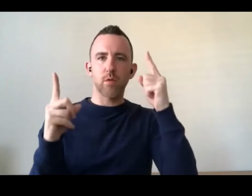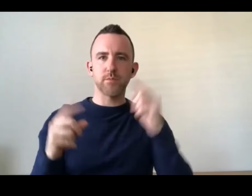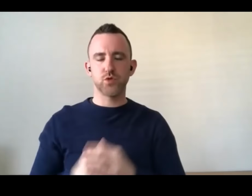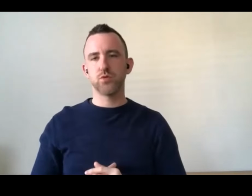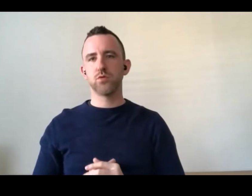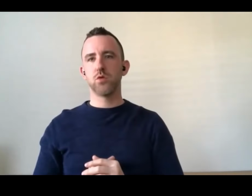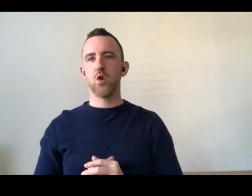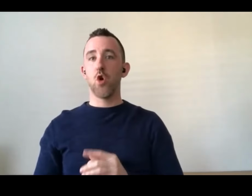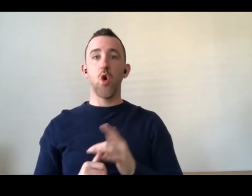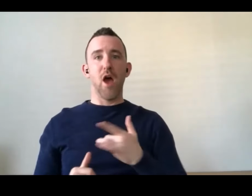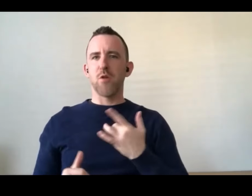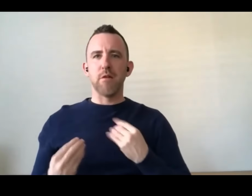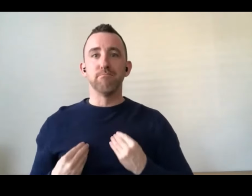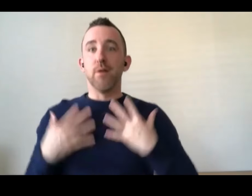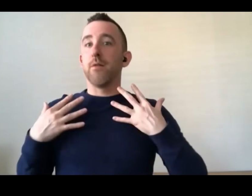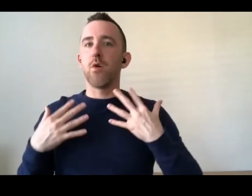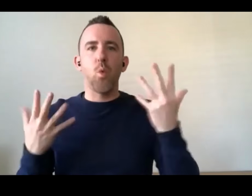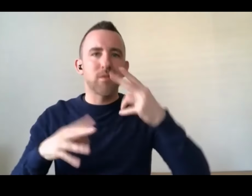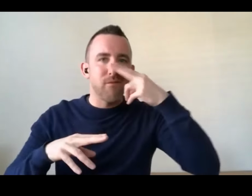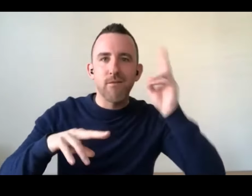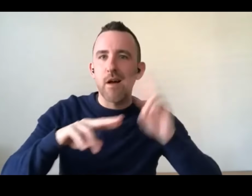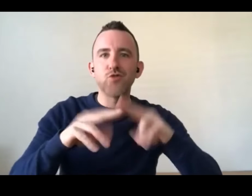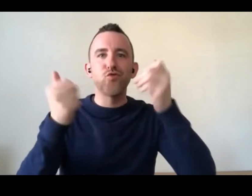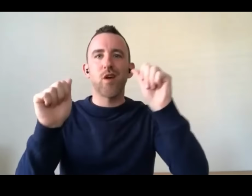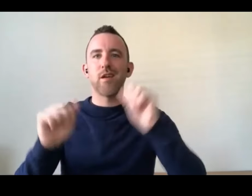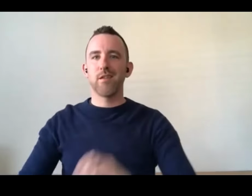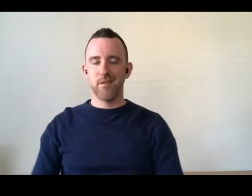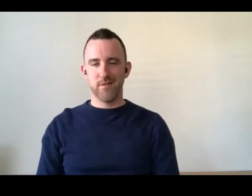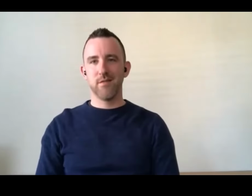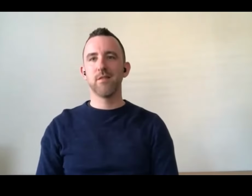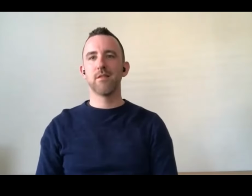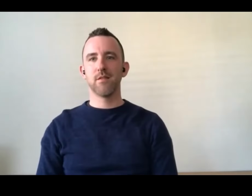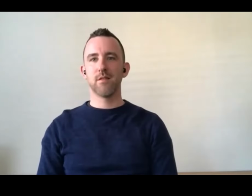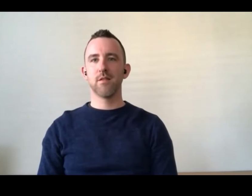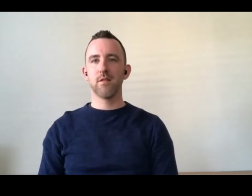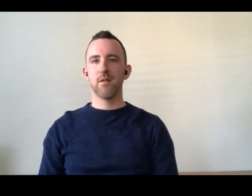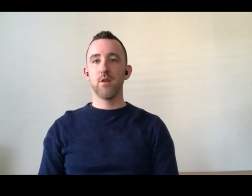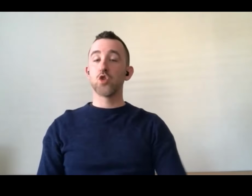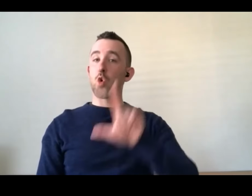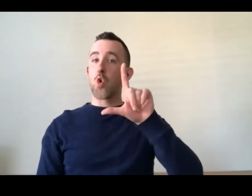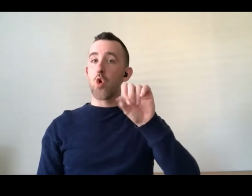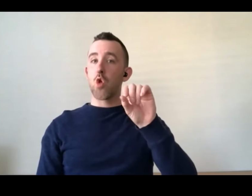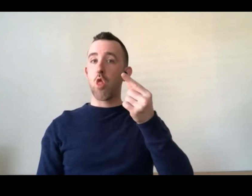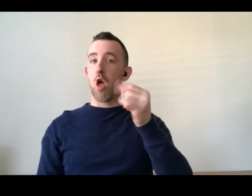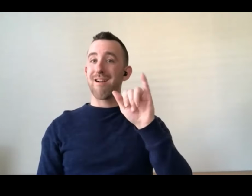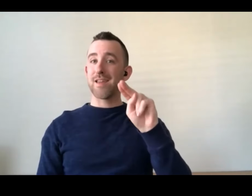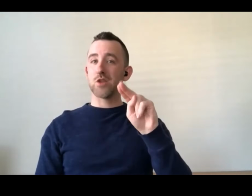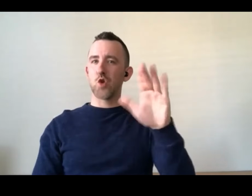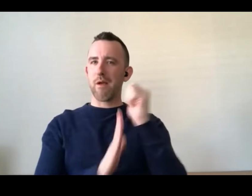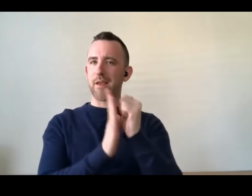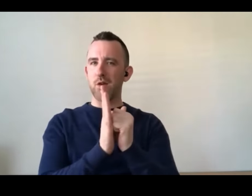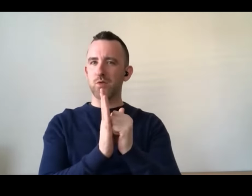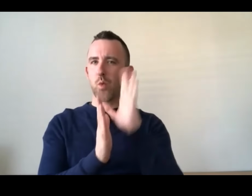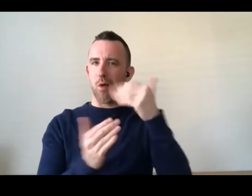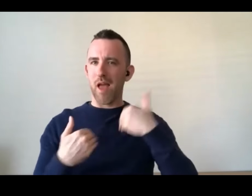What lights you up? What will be fun to try? But you log into your account, there'll be a hunt list,